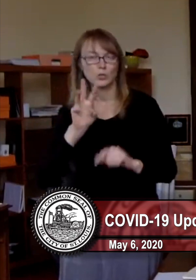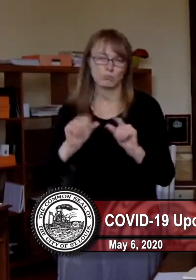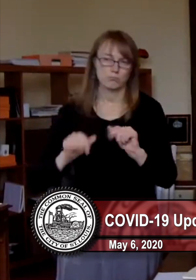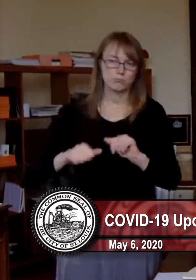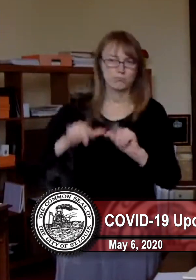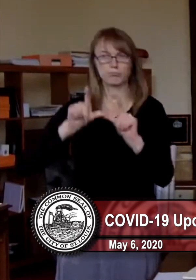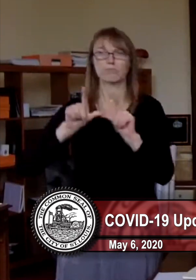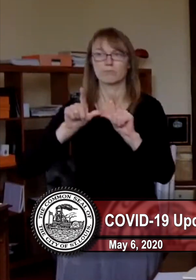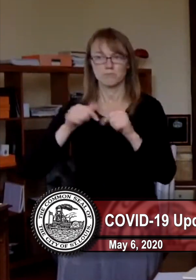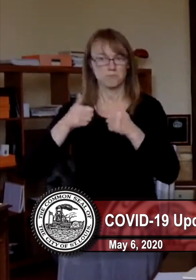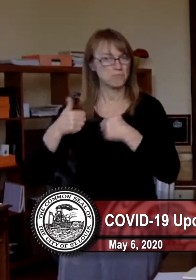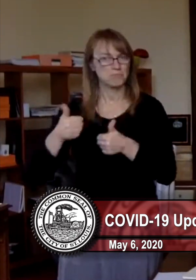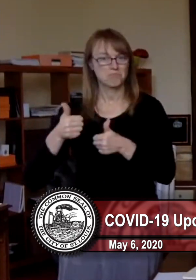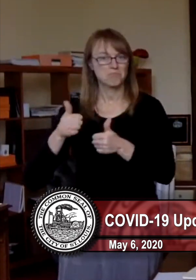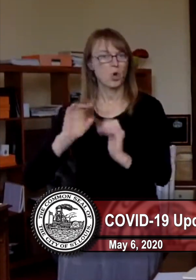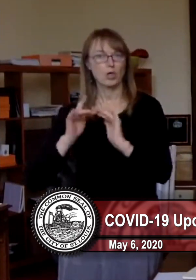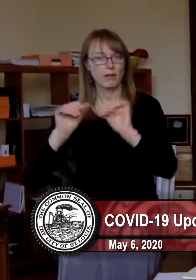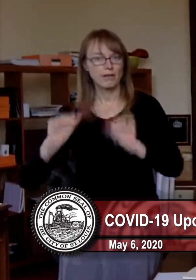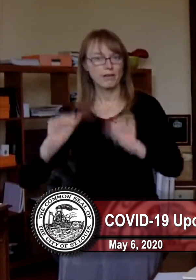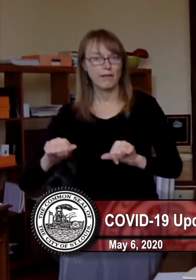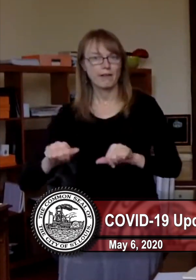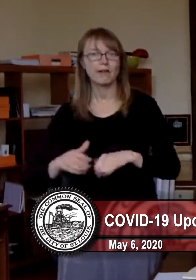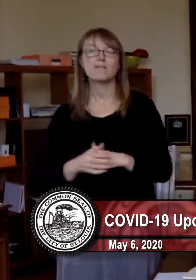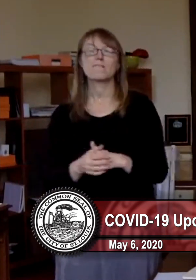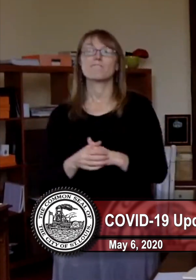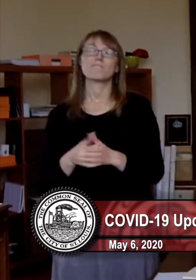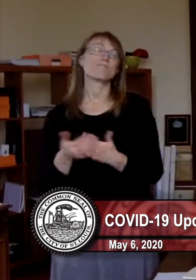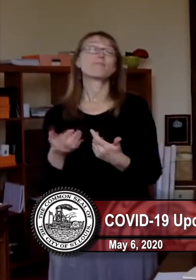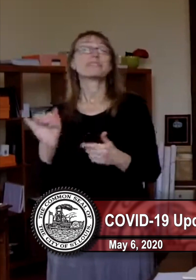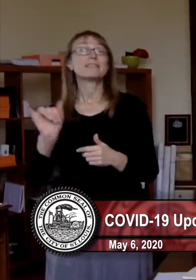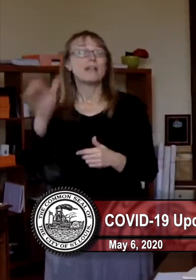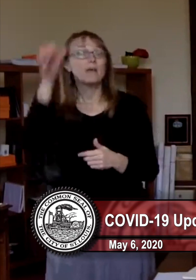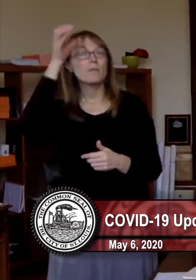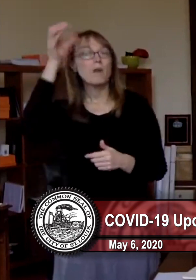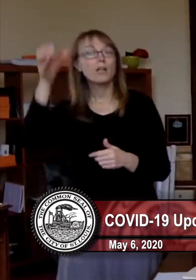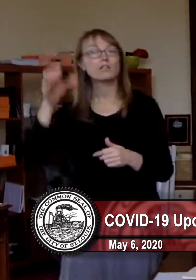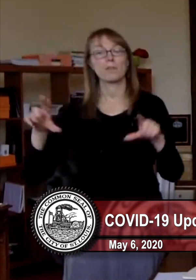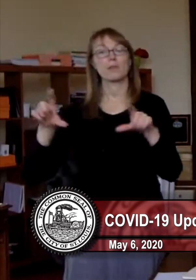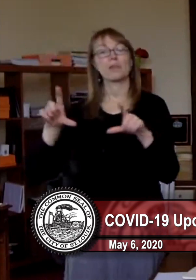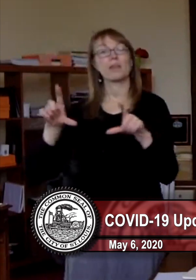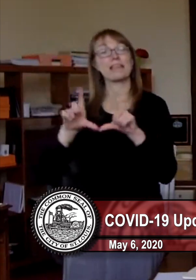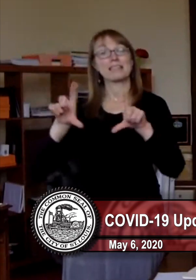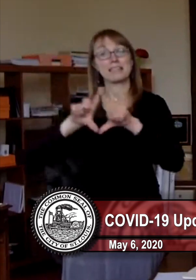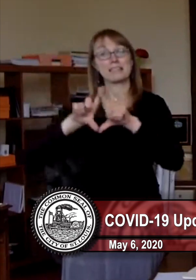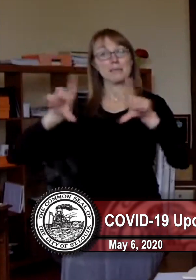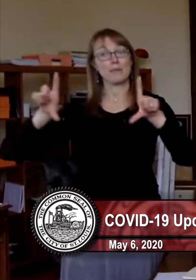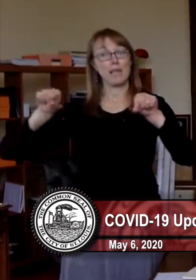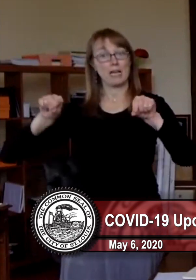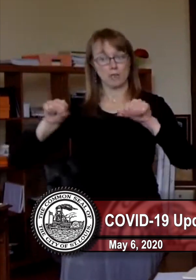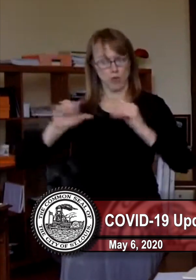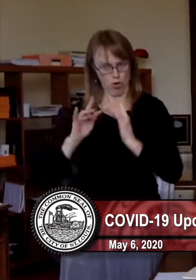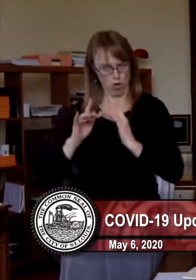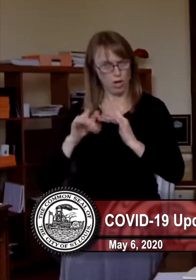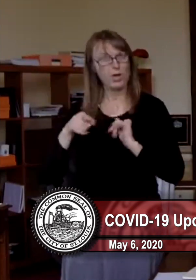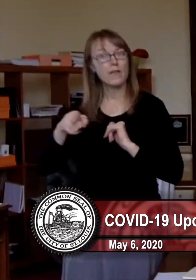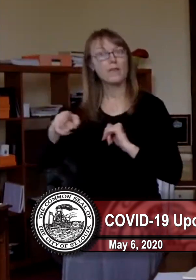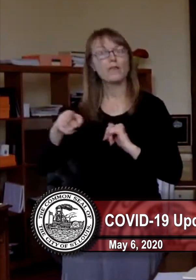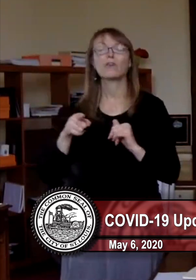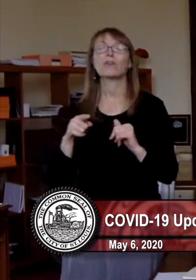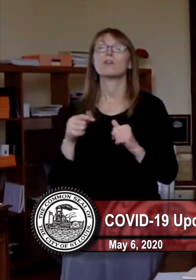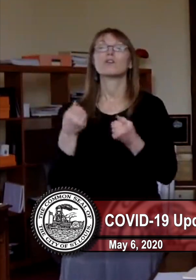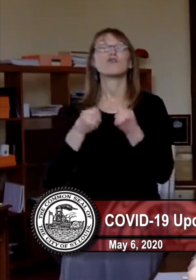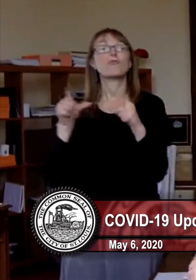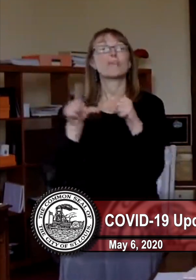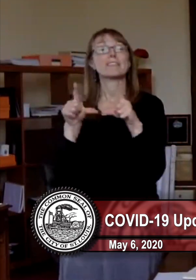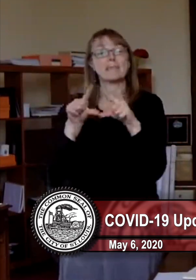need to come into City Hall to do that. Renew your license plates online. Renew your driver's license online. There